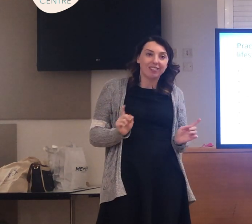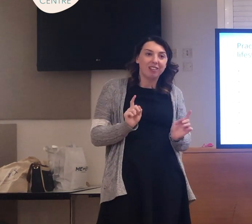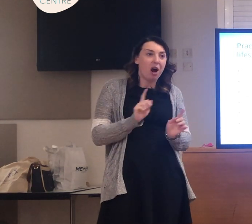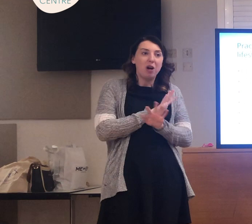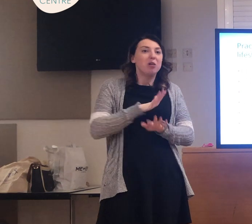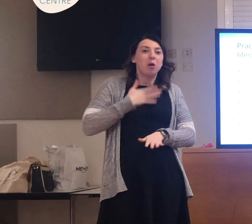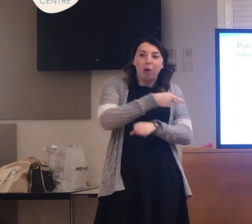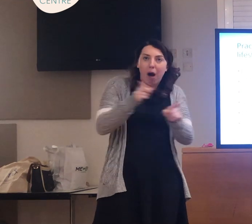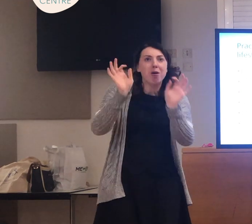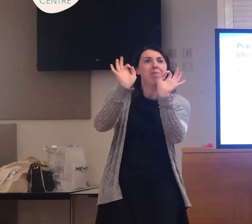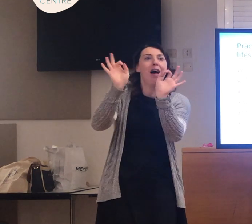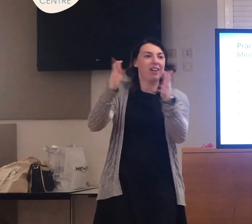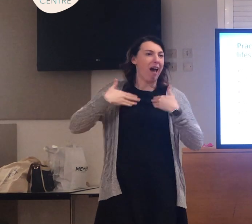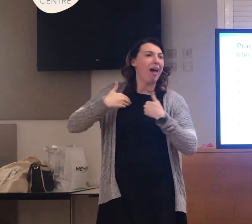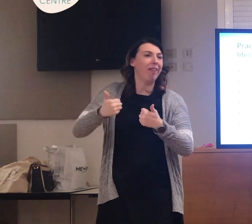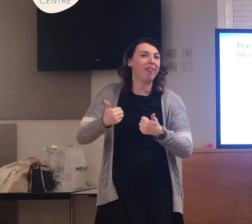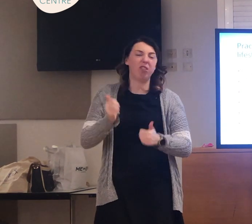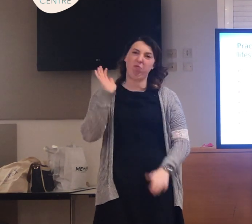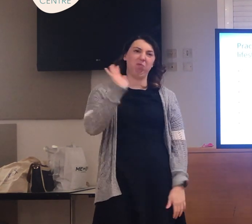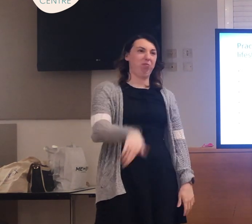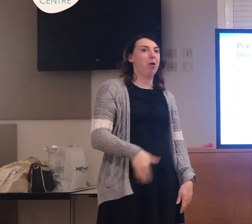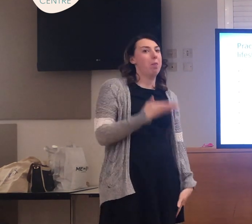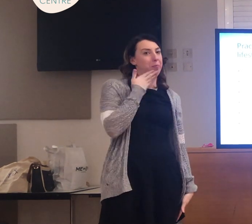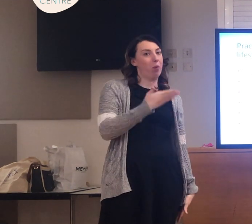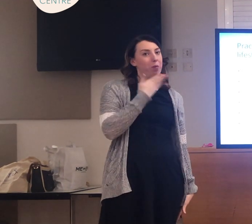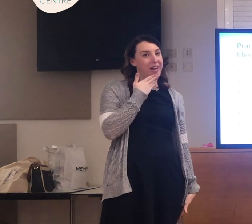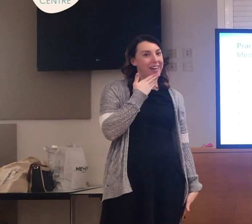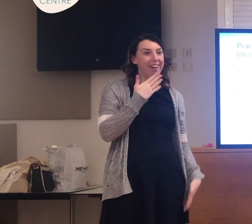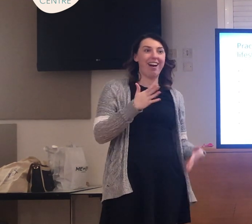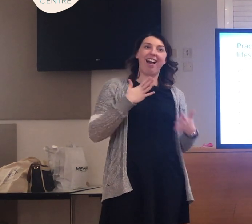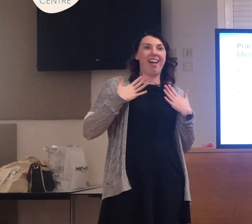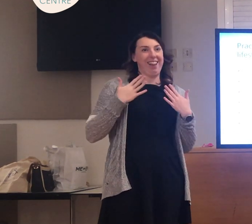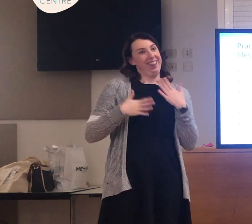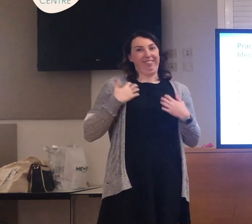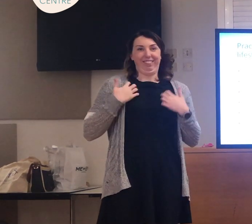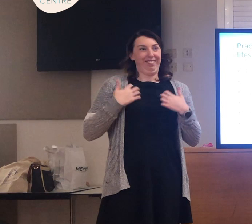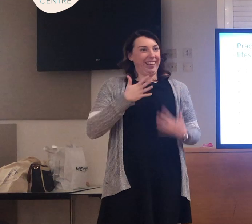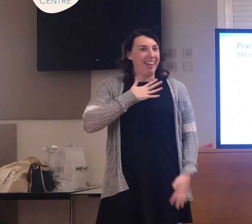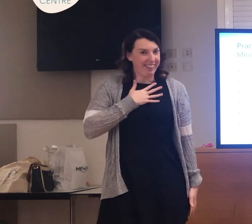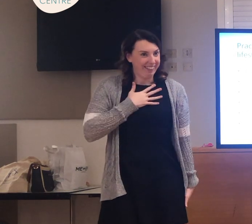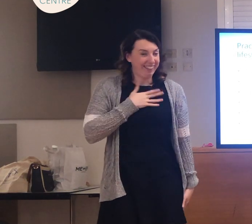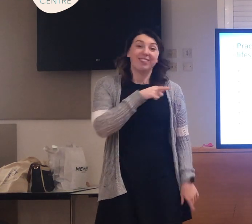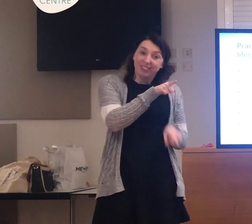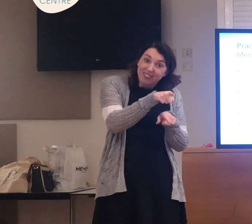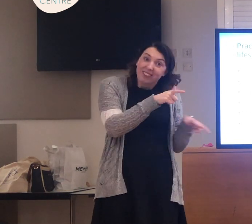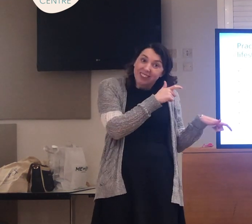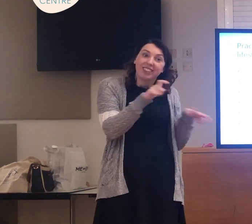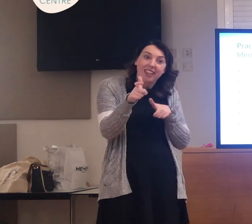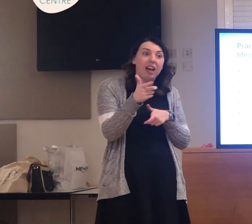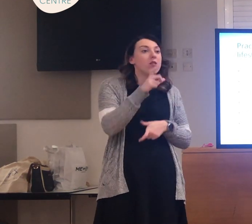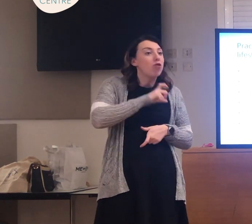in perfection. Perfection is dull. And I like to be dirty. So you can still